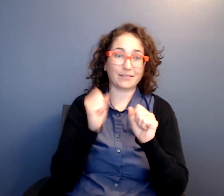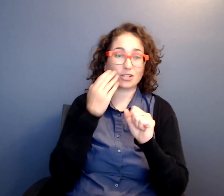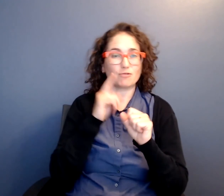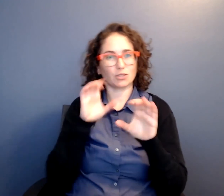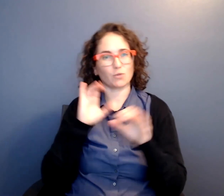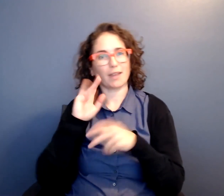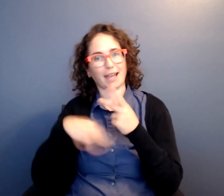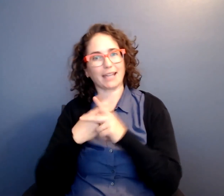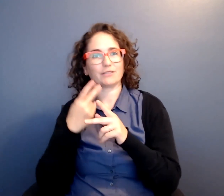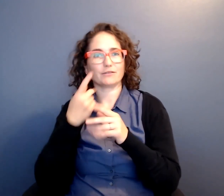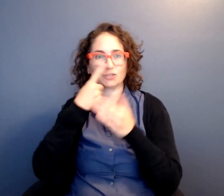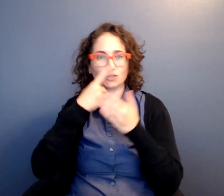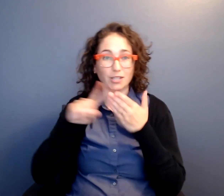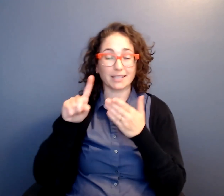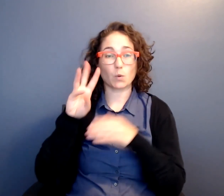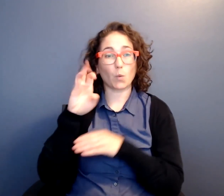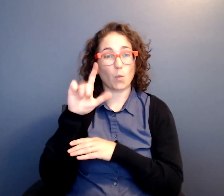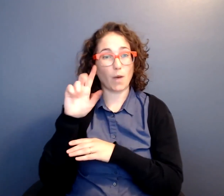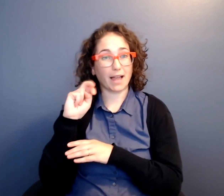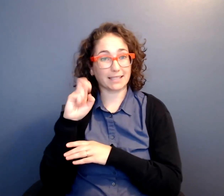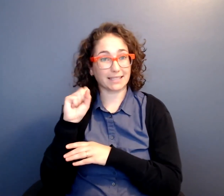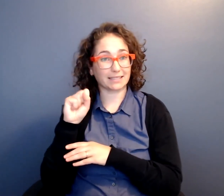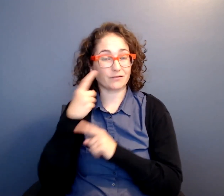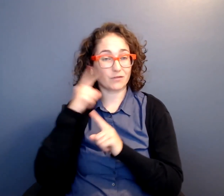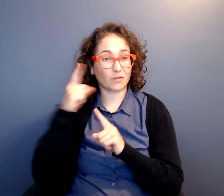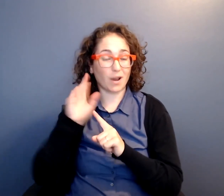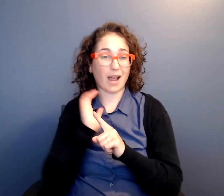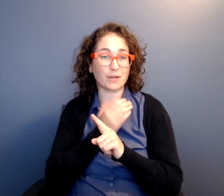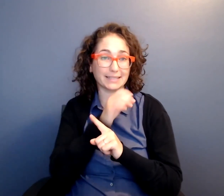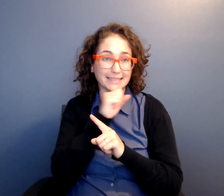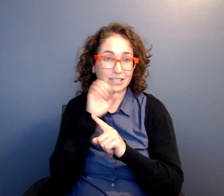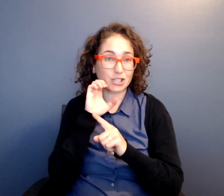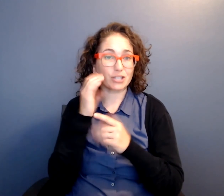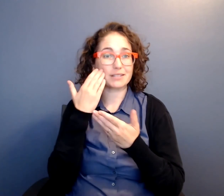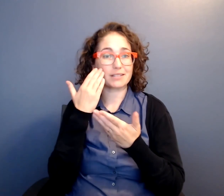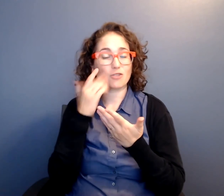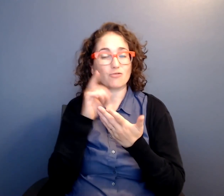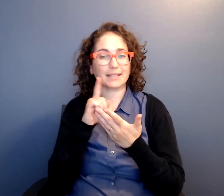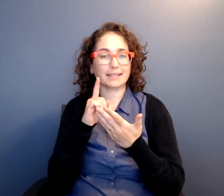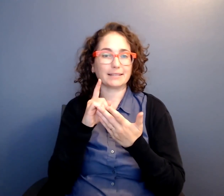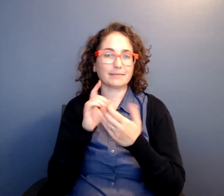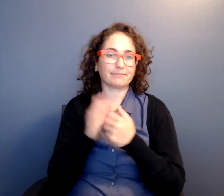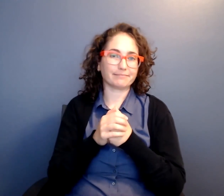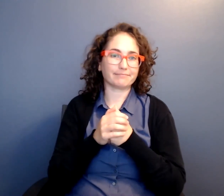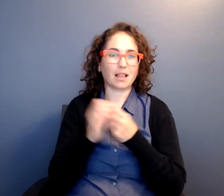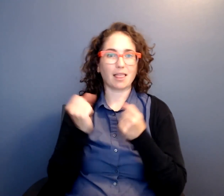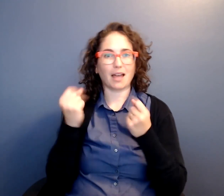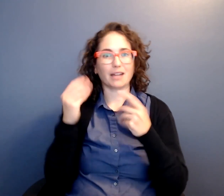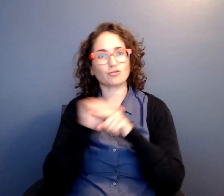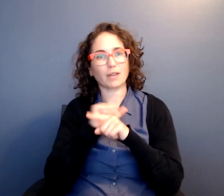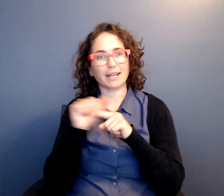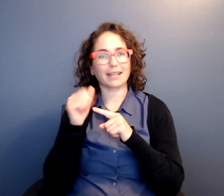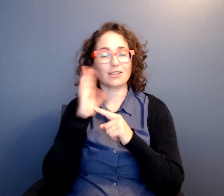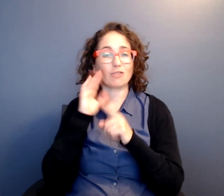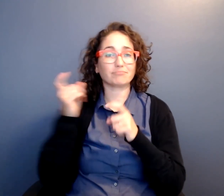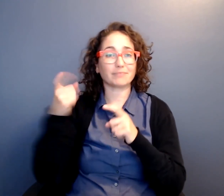checks, on our seniors, and then spend a great deal of time doing a lot of technical training to, give them an